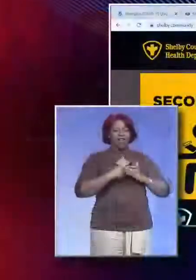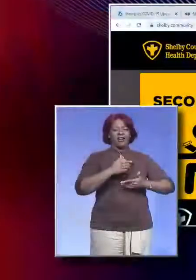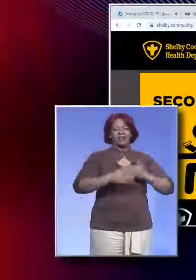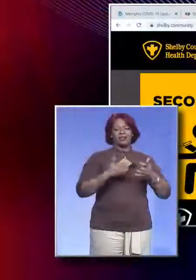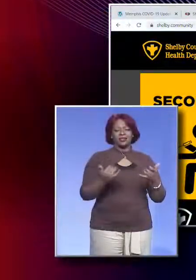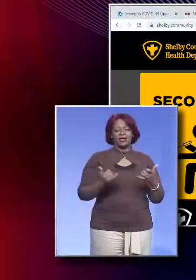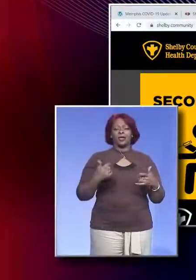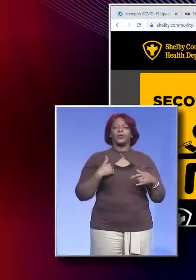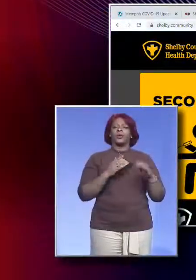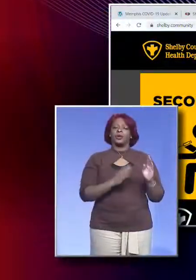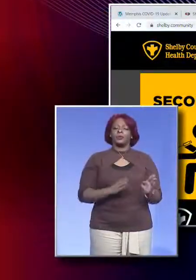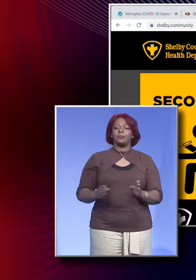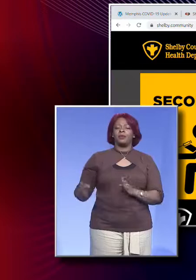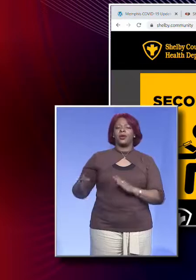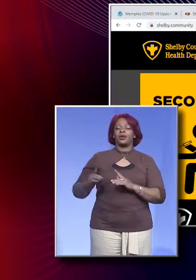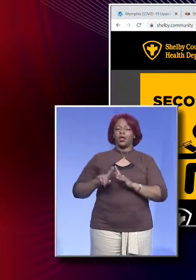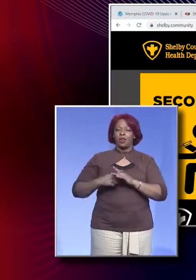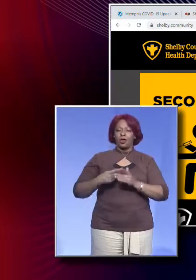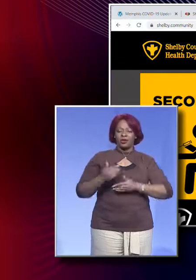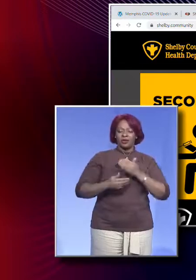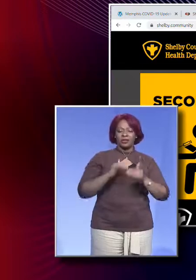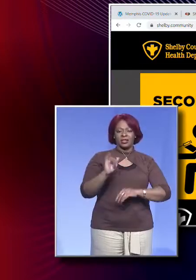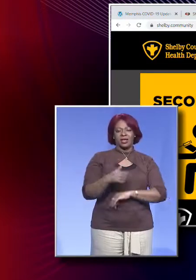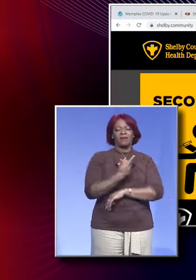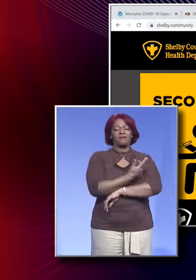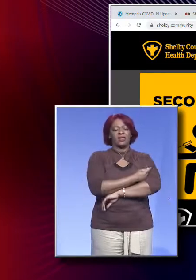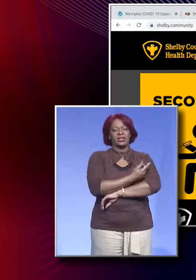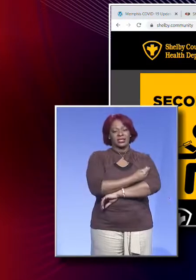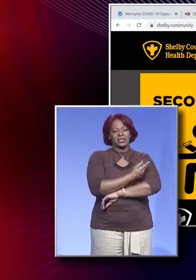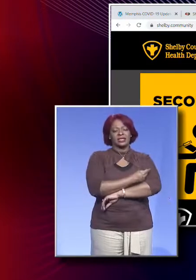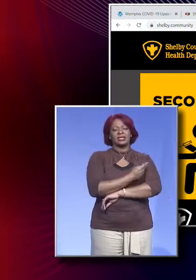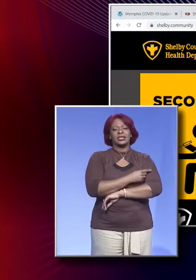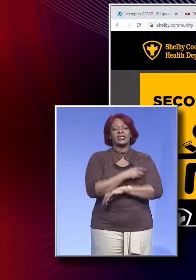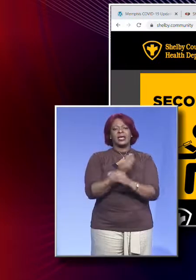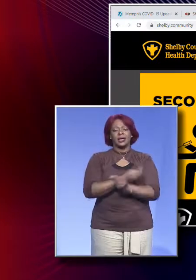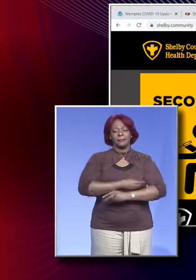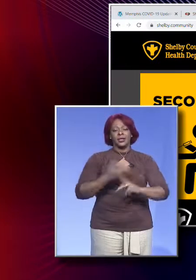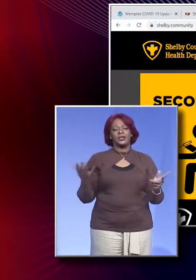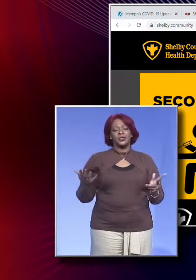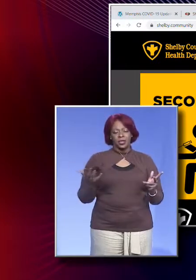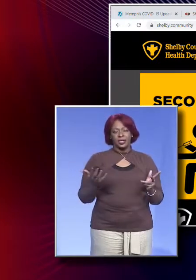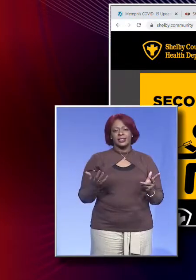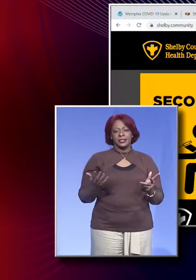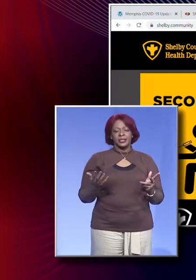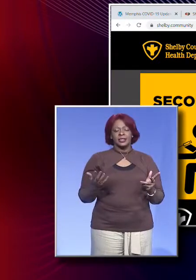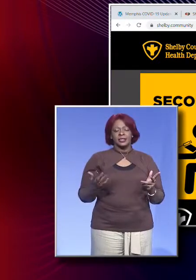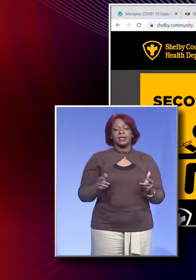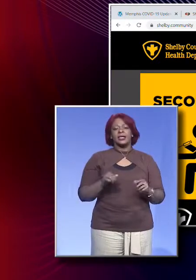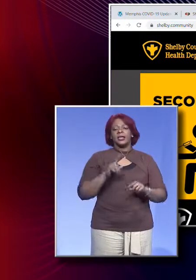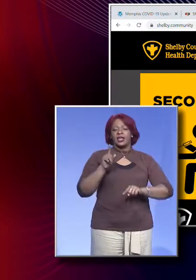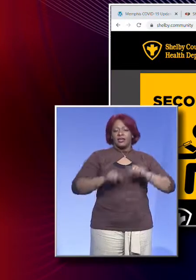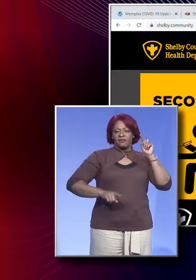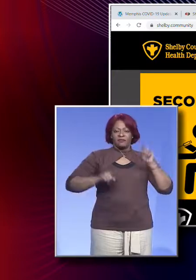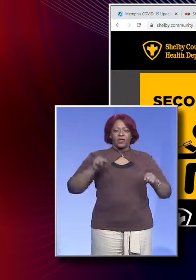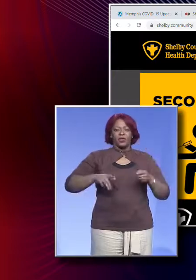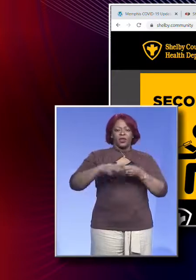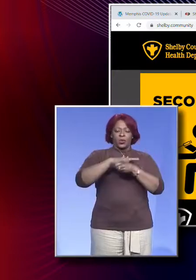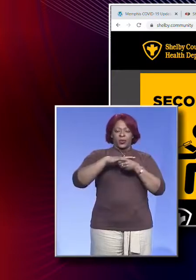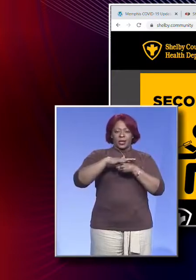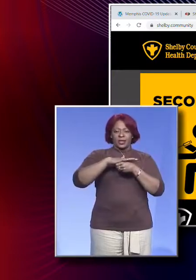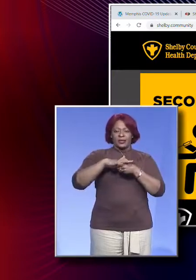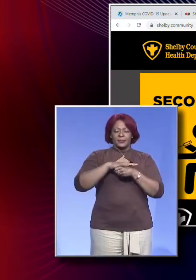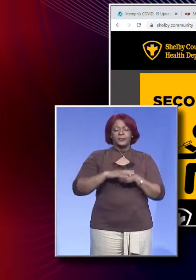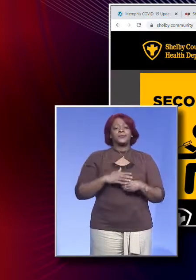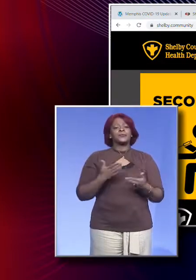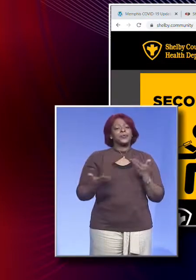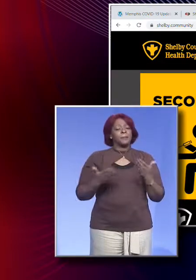we're preparing to launch those vaccine administrations in various locations. You